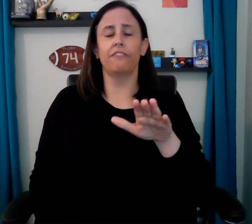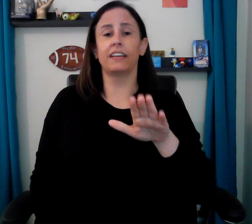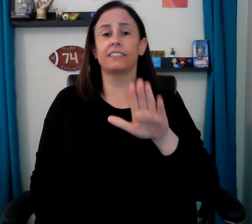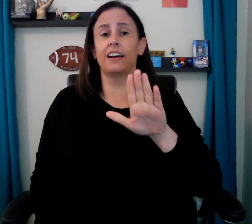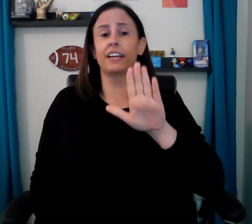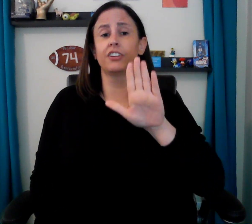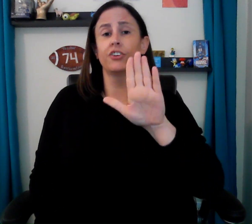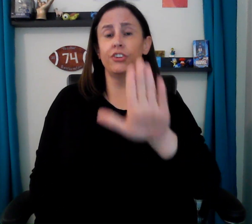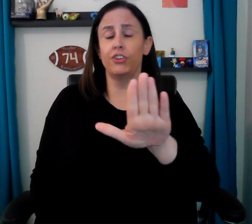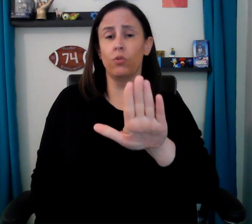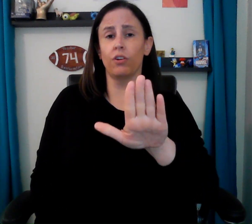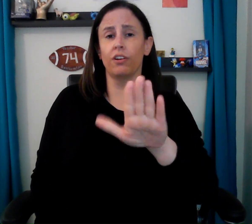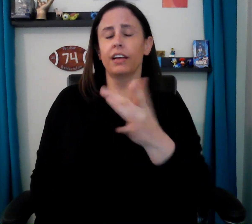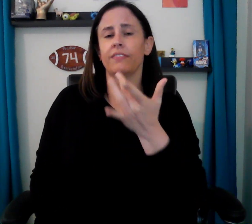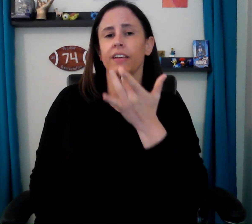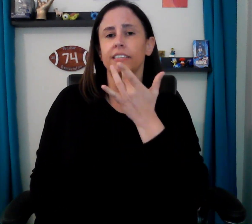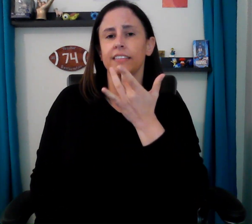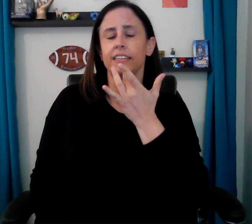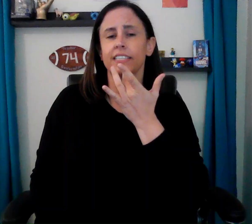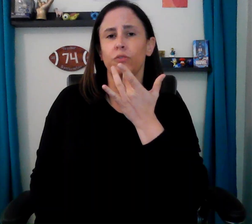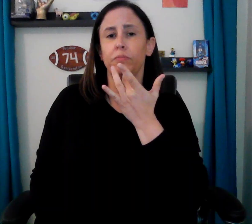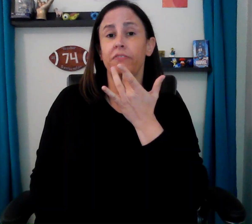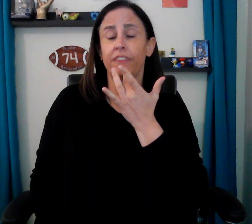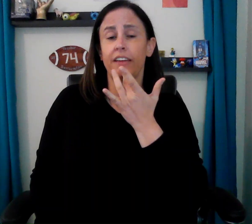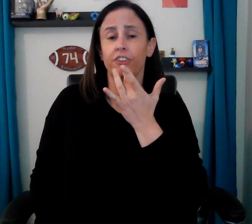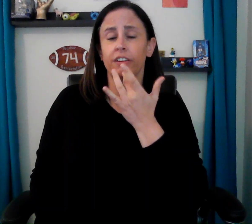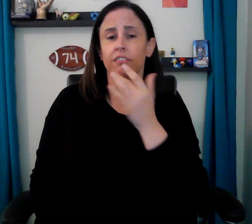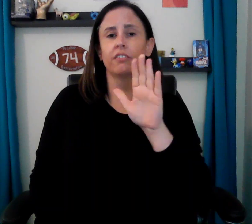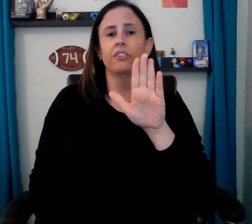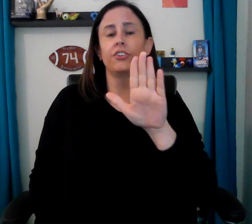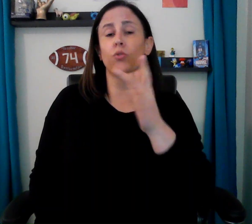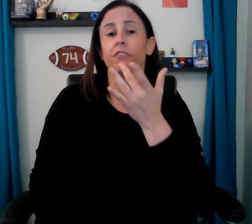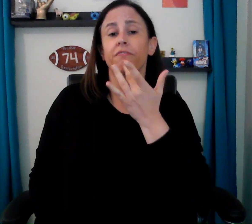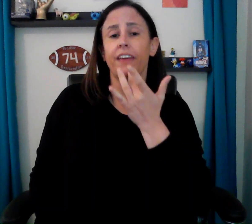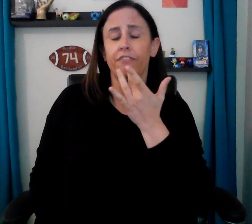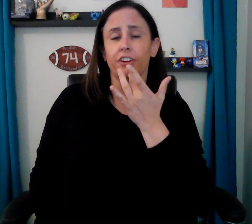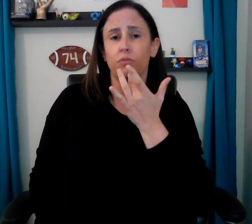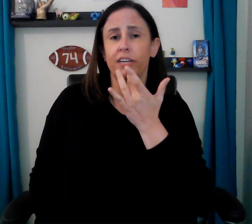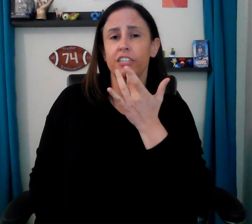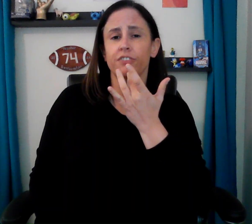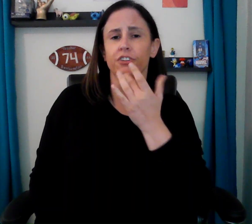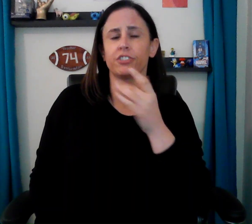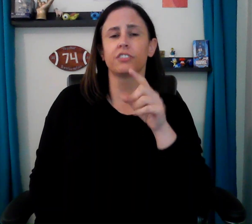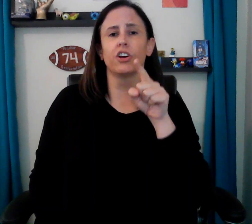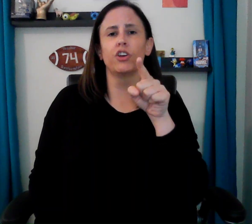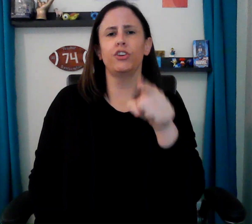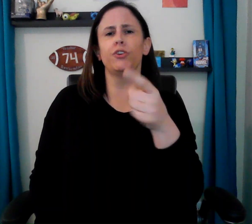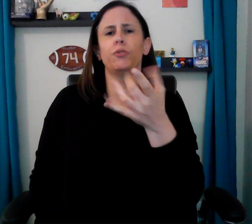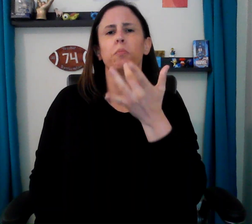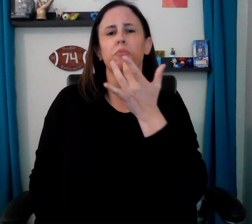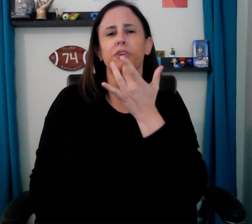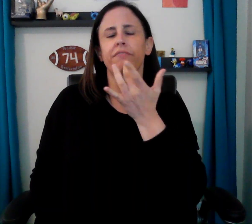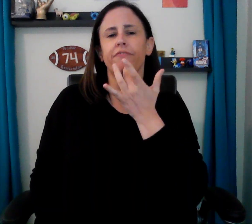I signed your and then did this, it would be favorite. Your favorite which versus you